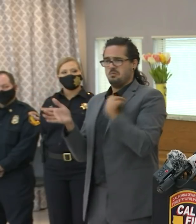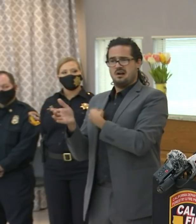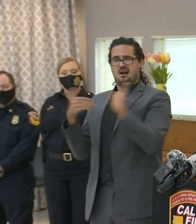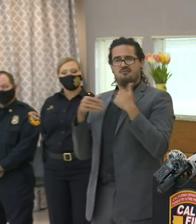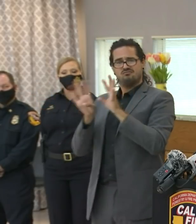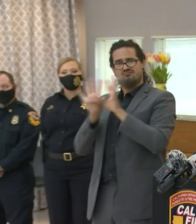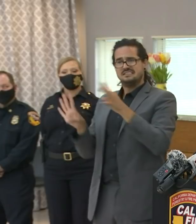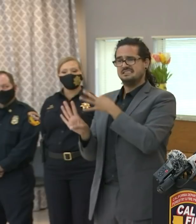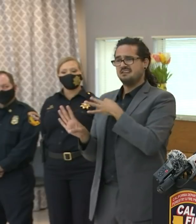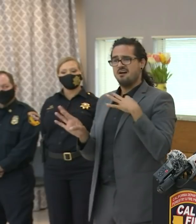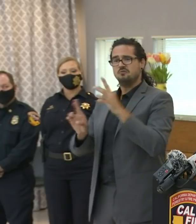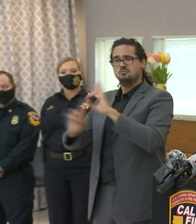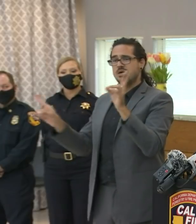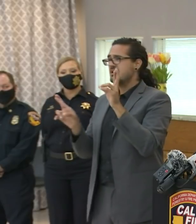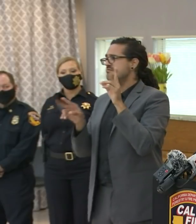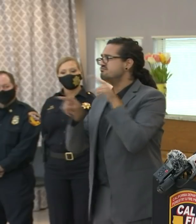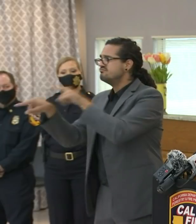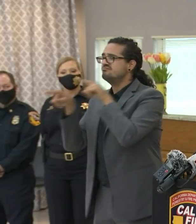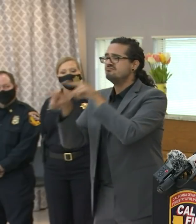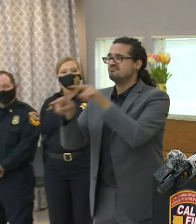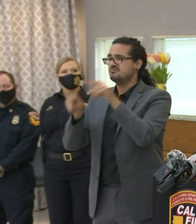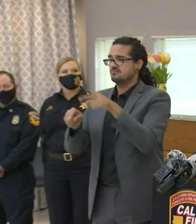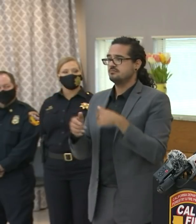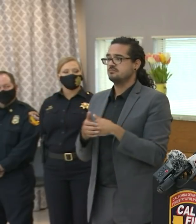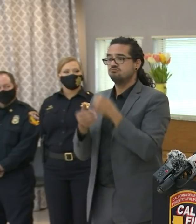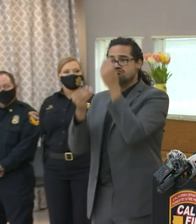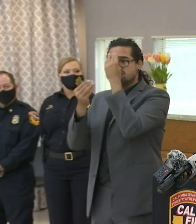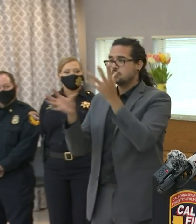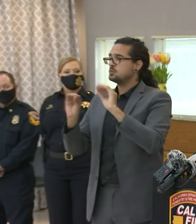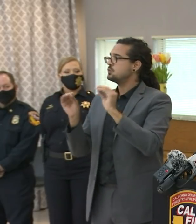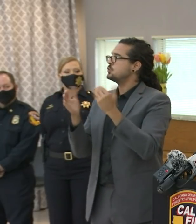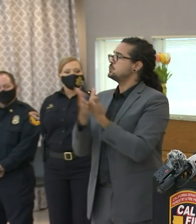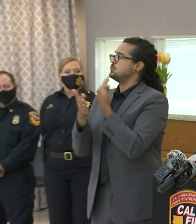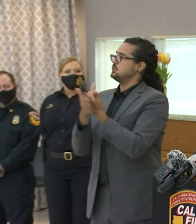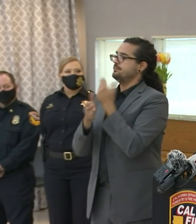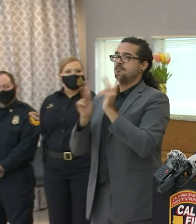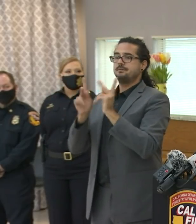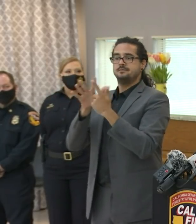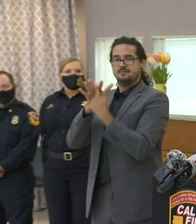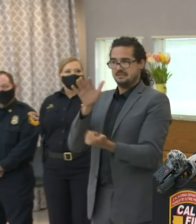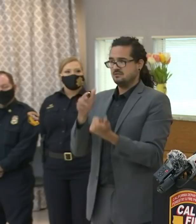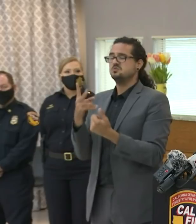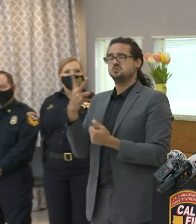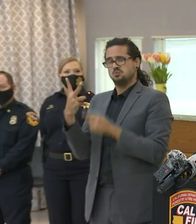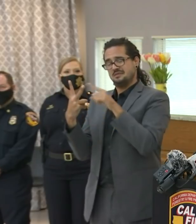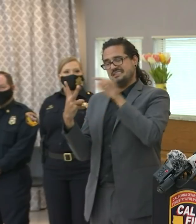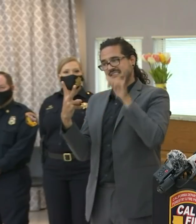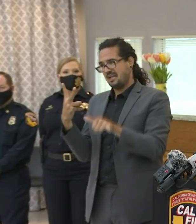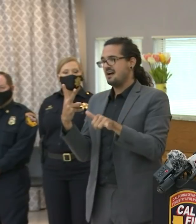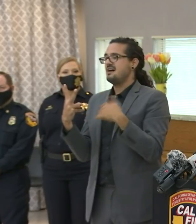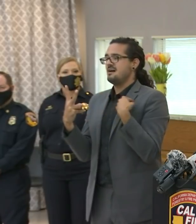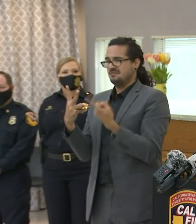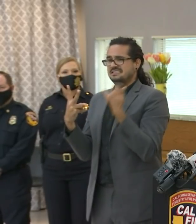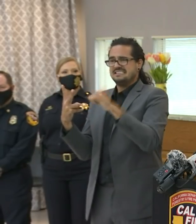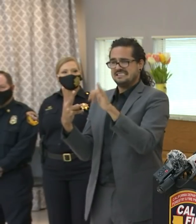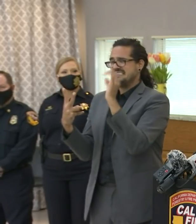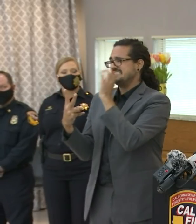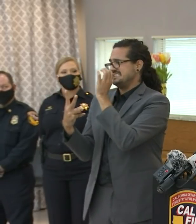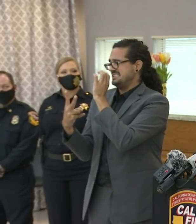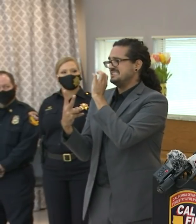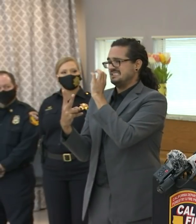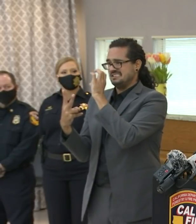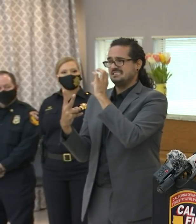have any new cases today. We still have the two that we're still looking to reconcile as soon as we can get into